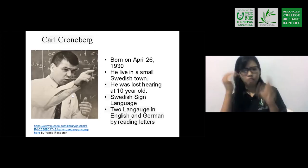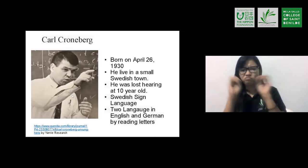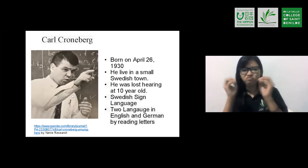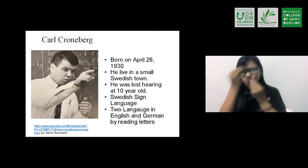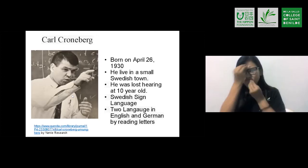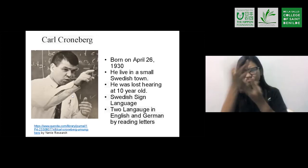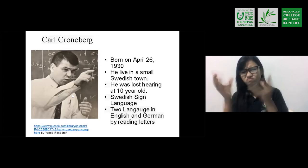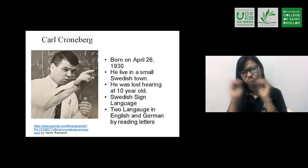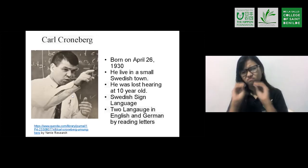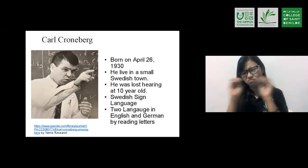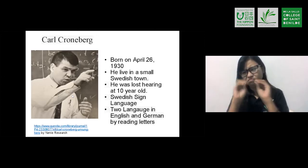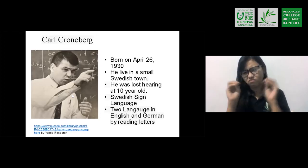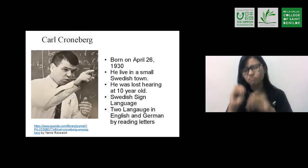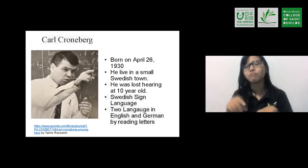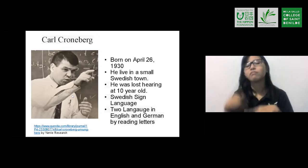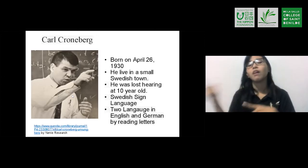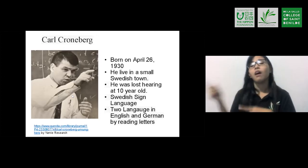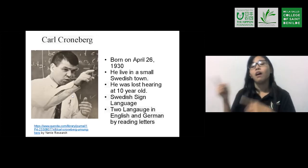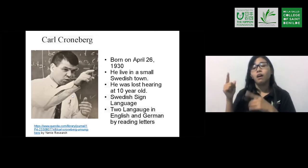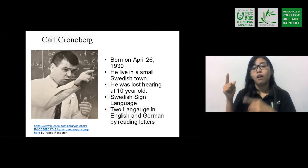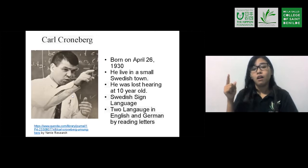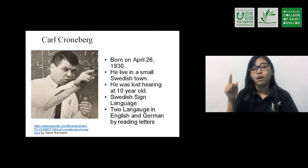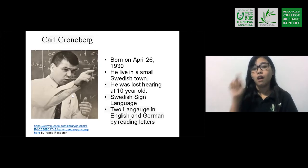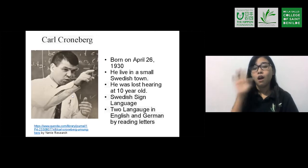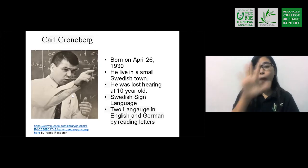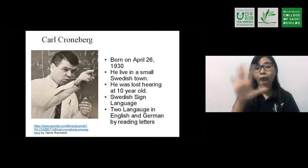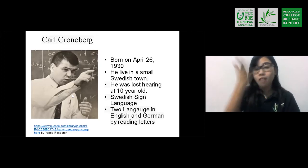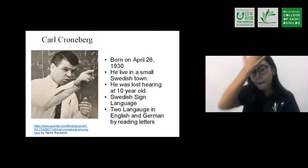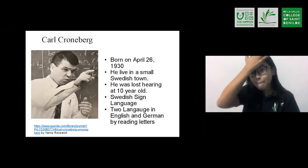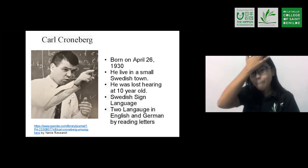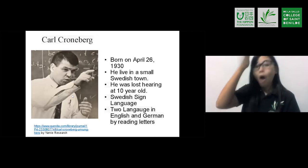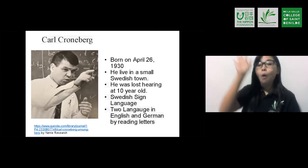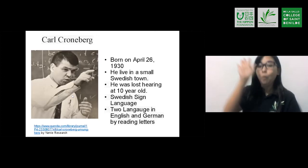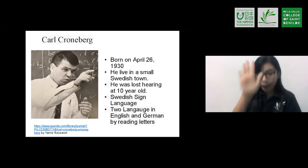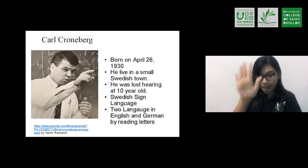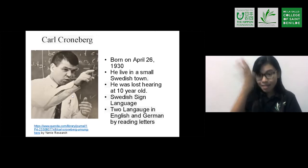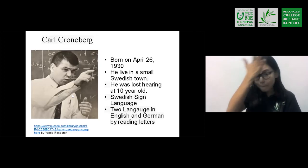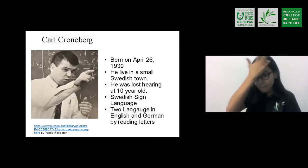documented reason for why he became deaf.